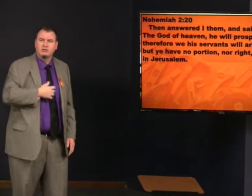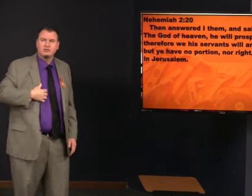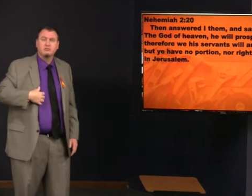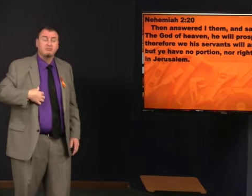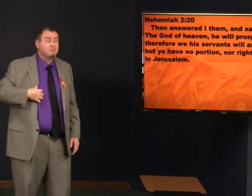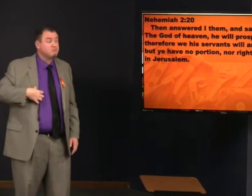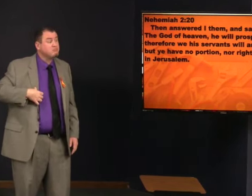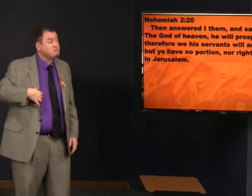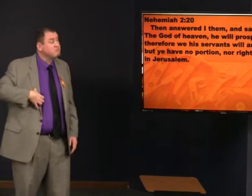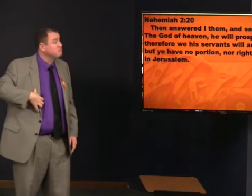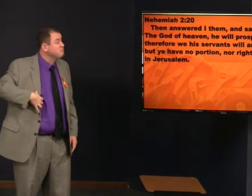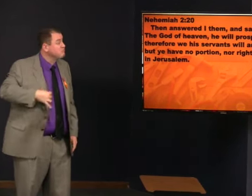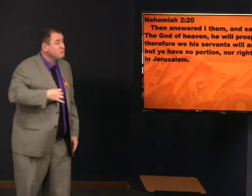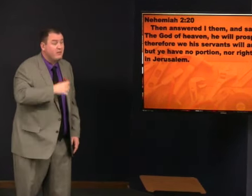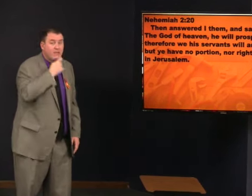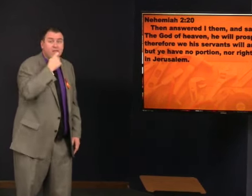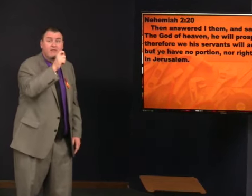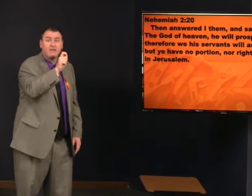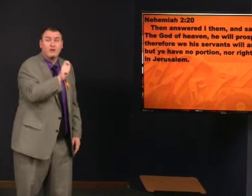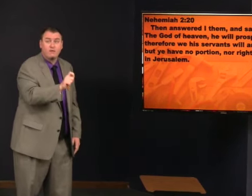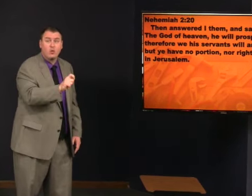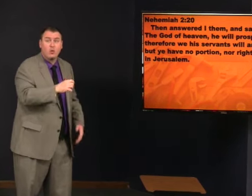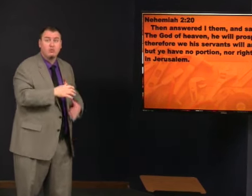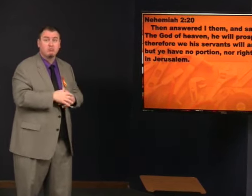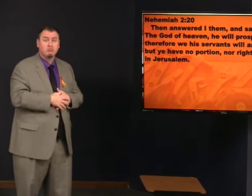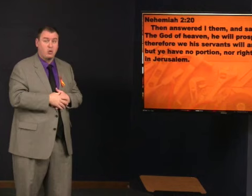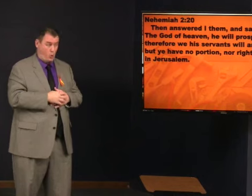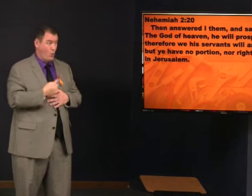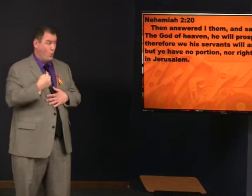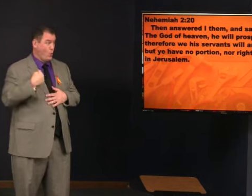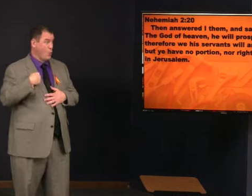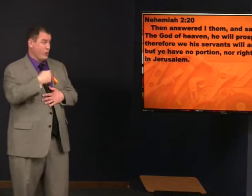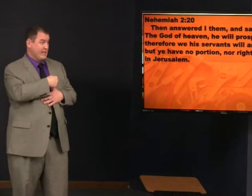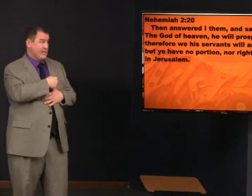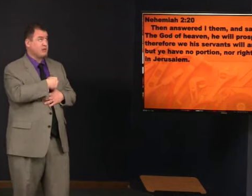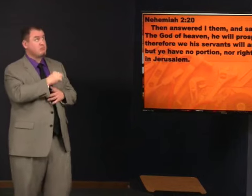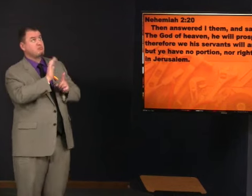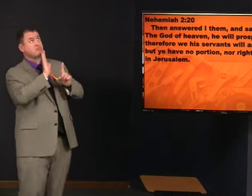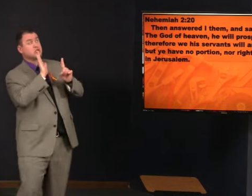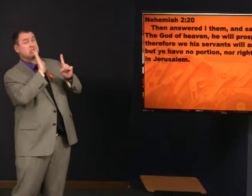Therefore, we